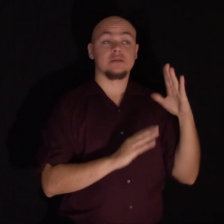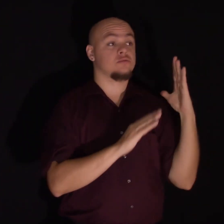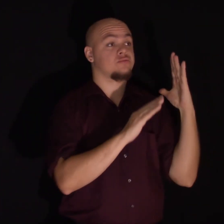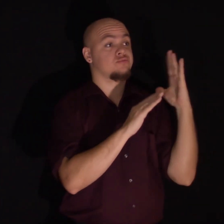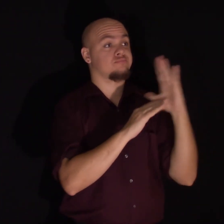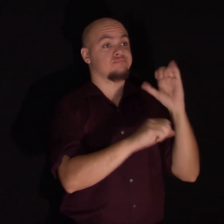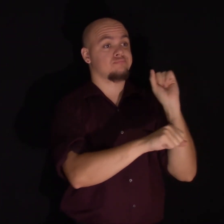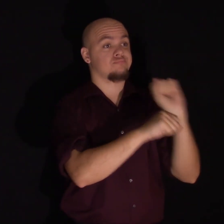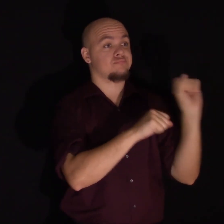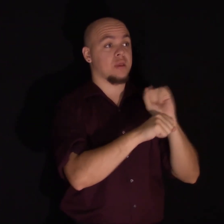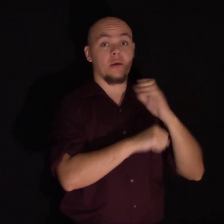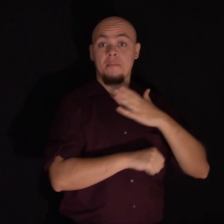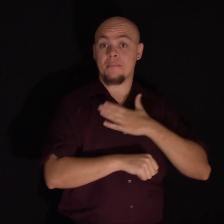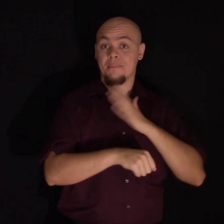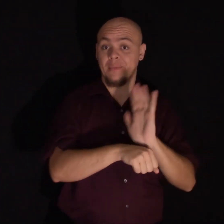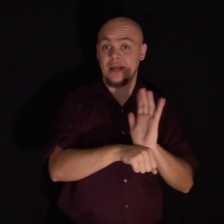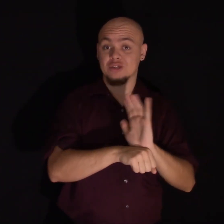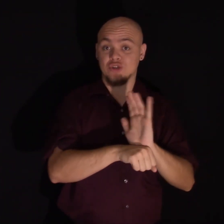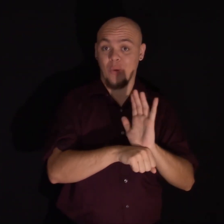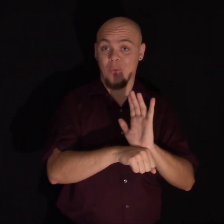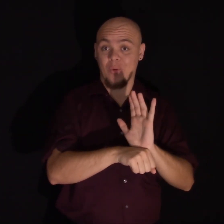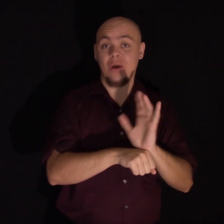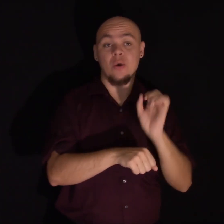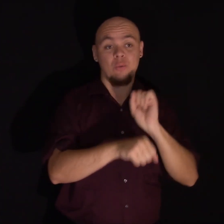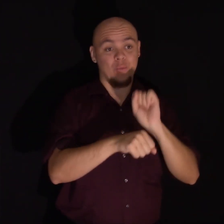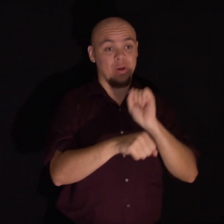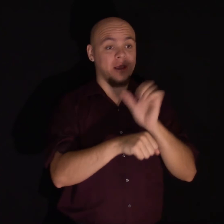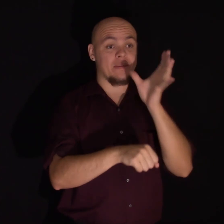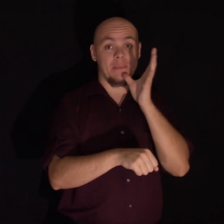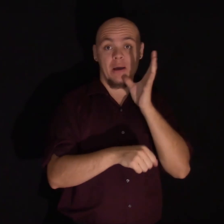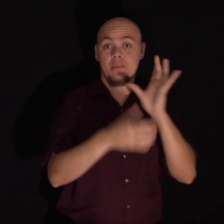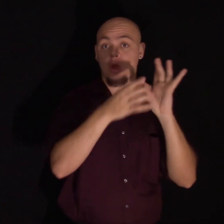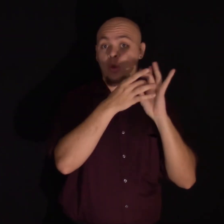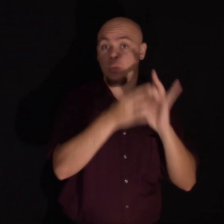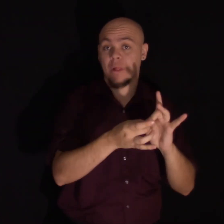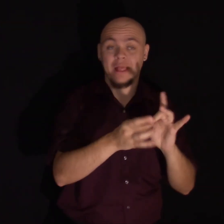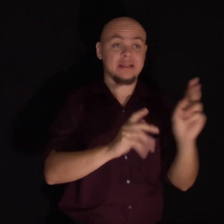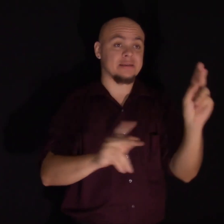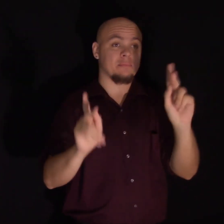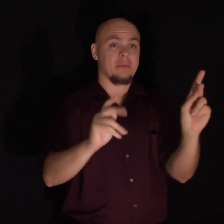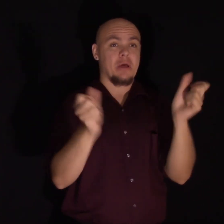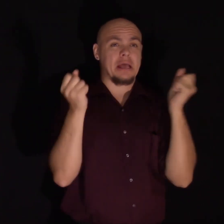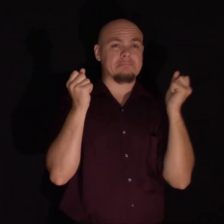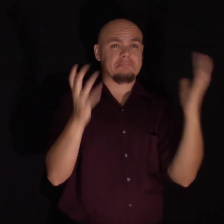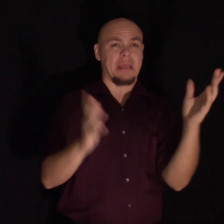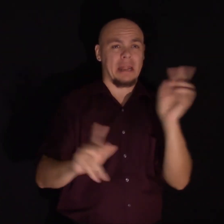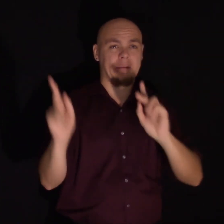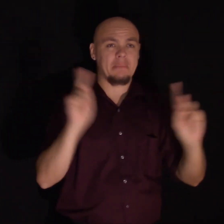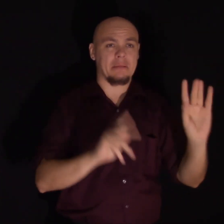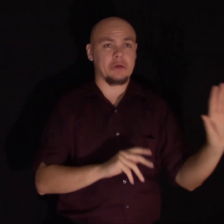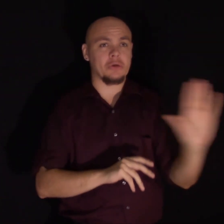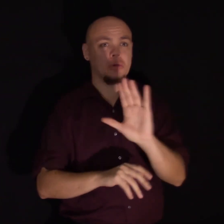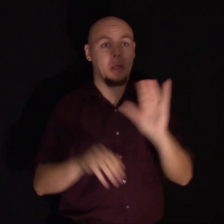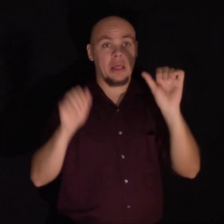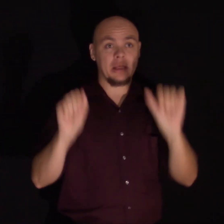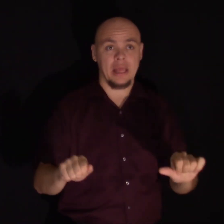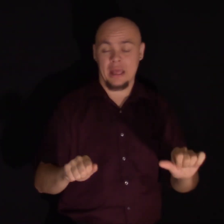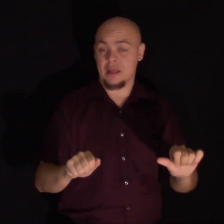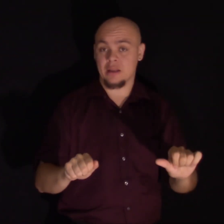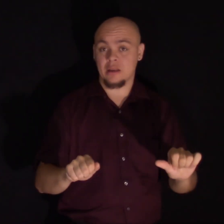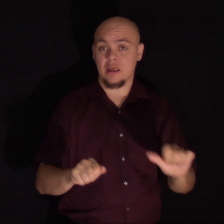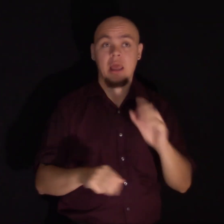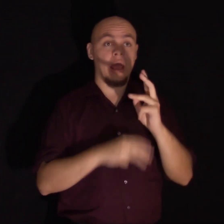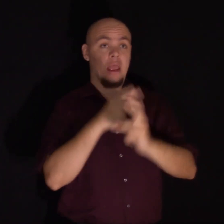to make sure that my show, Workin' Moms, was as relatable to as many people as possible. And in what world was a